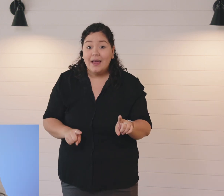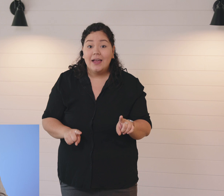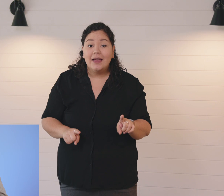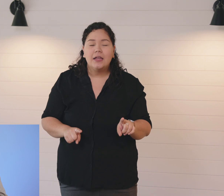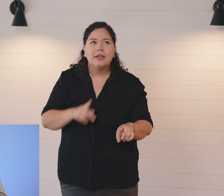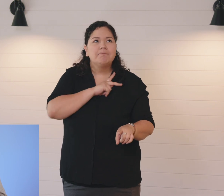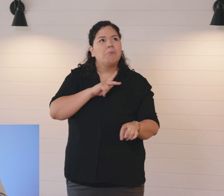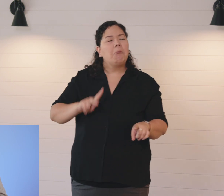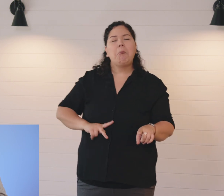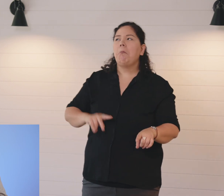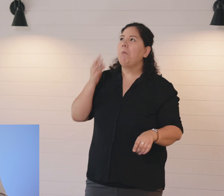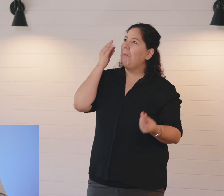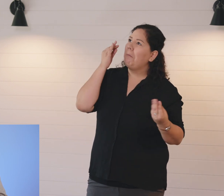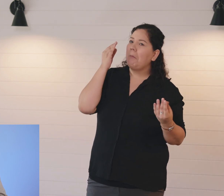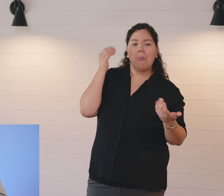And the king thinks, well,